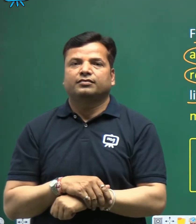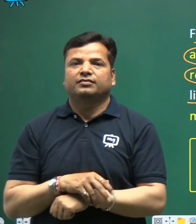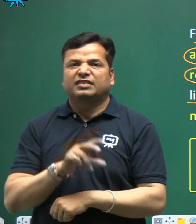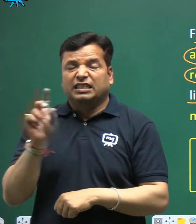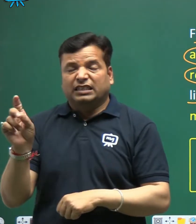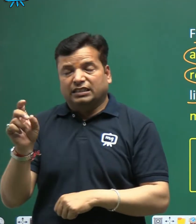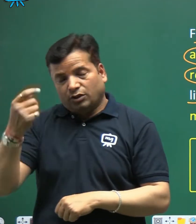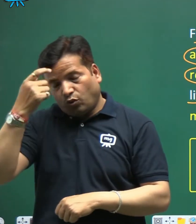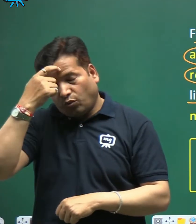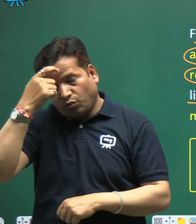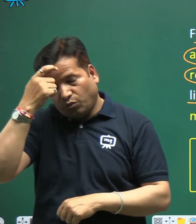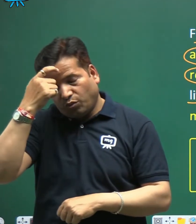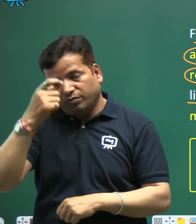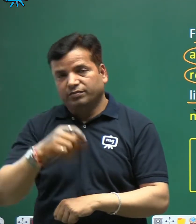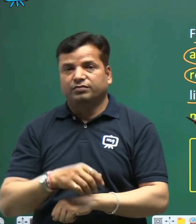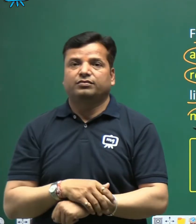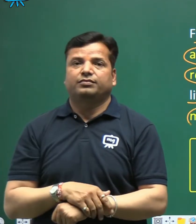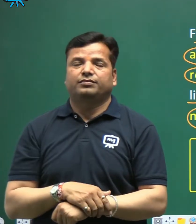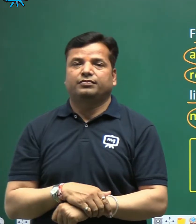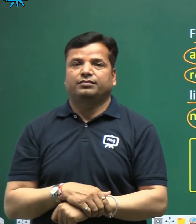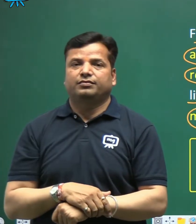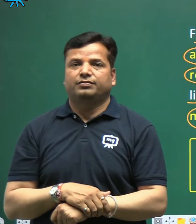and misery.